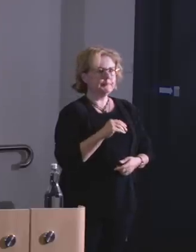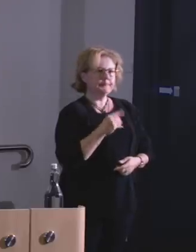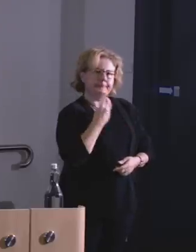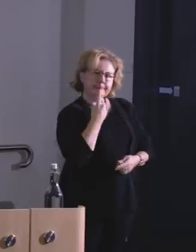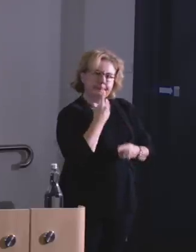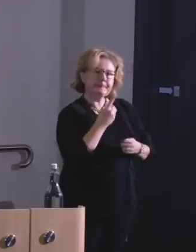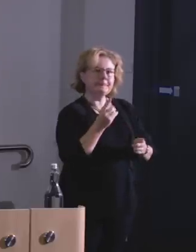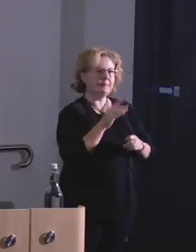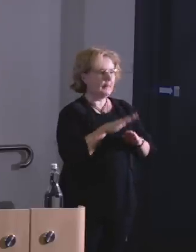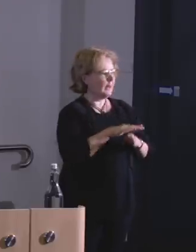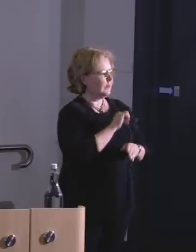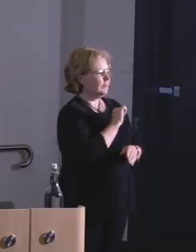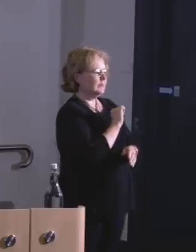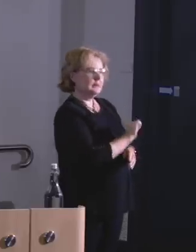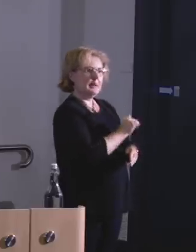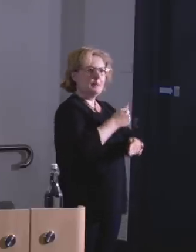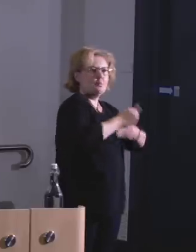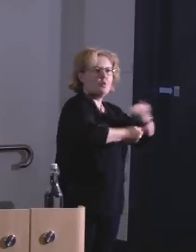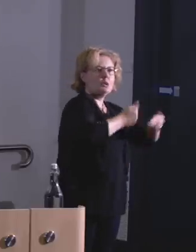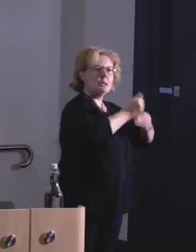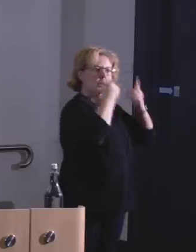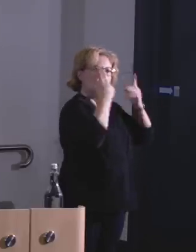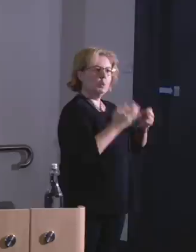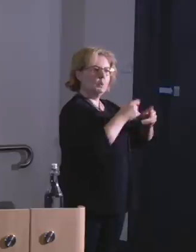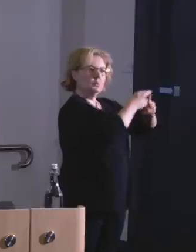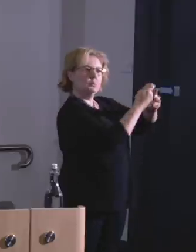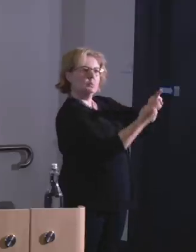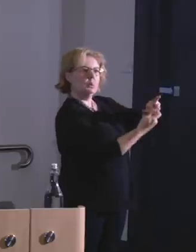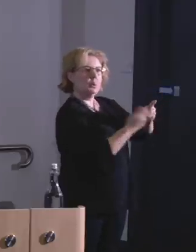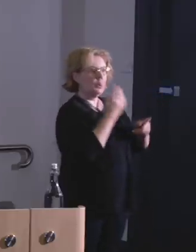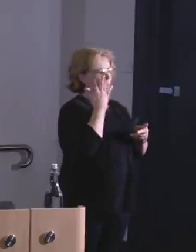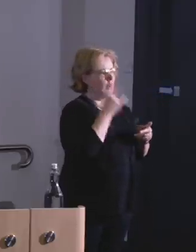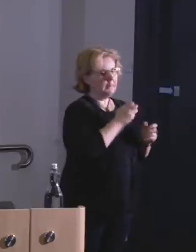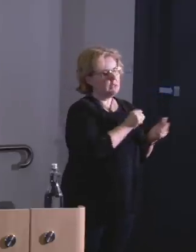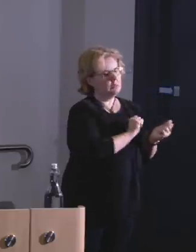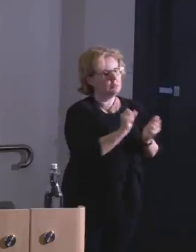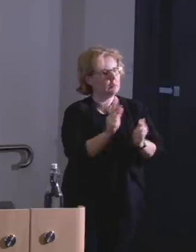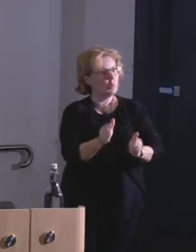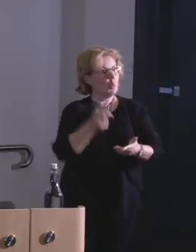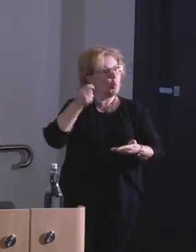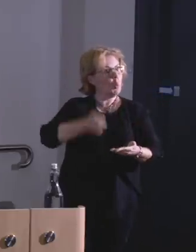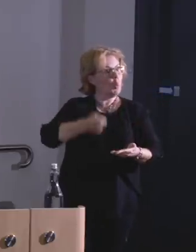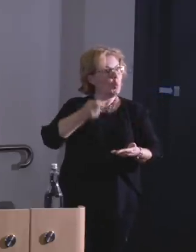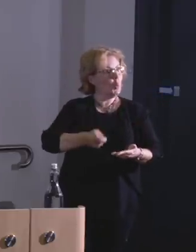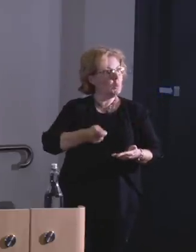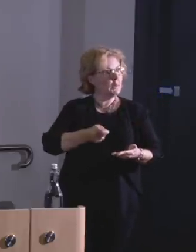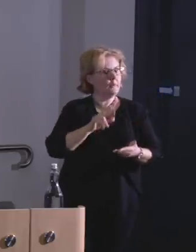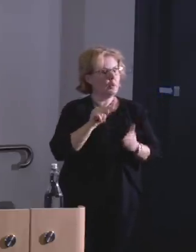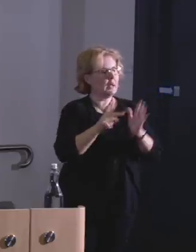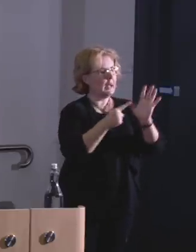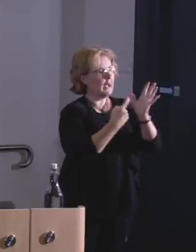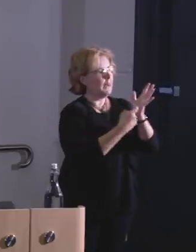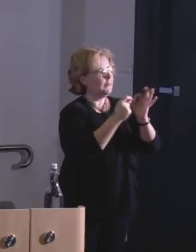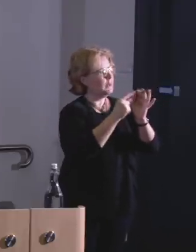to say about that process is that when we went to the courts for these arbitrations,